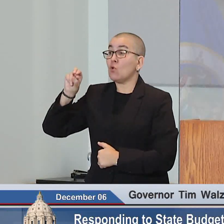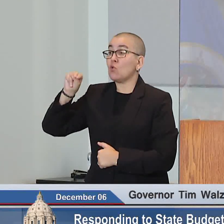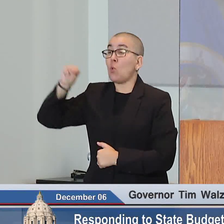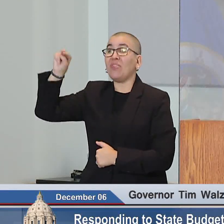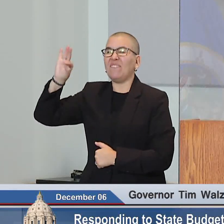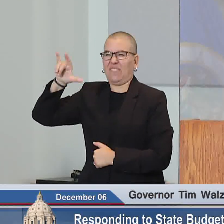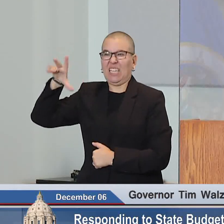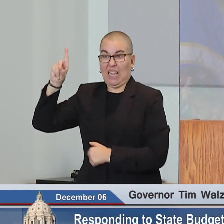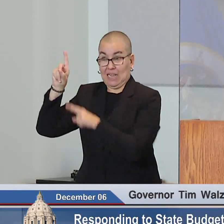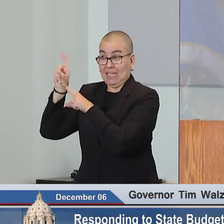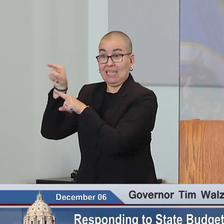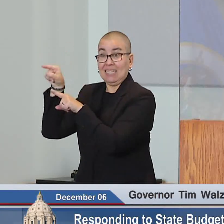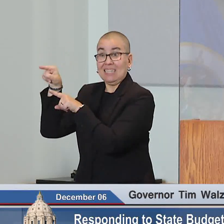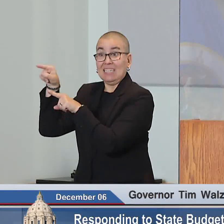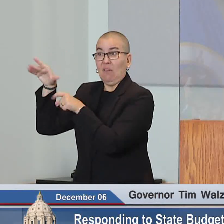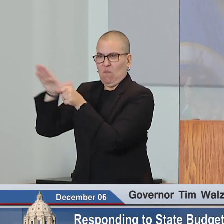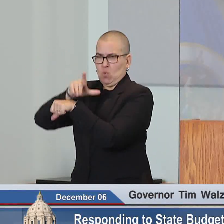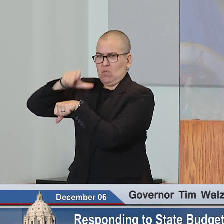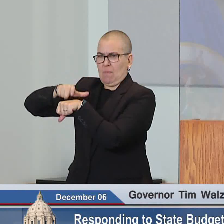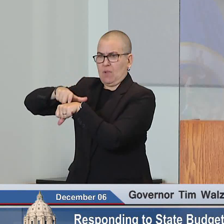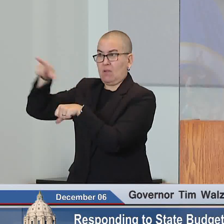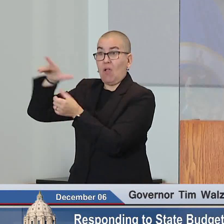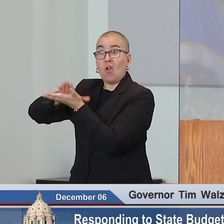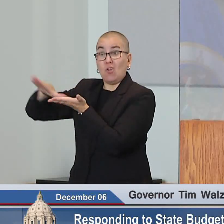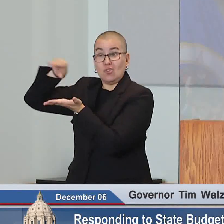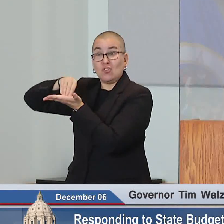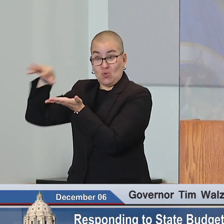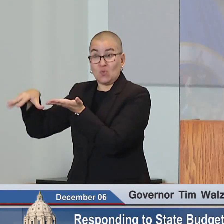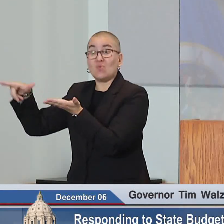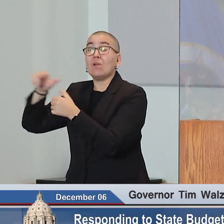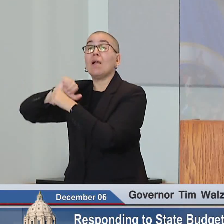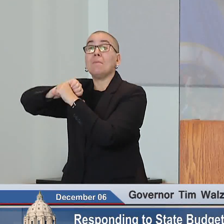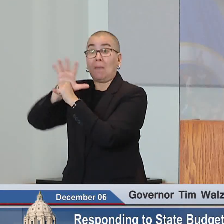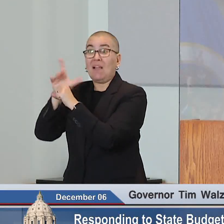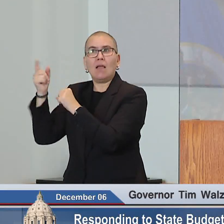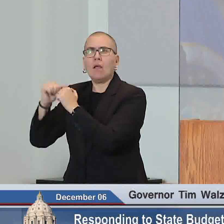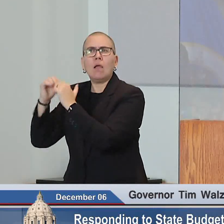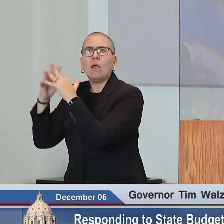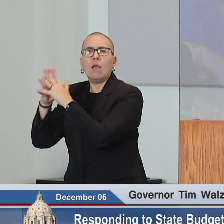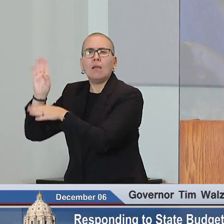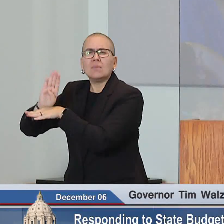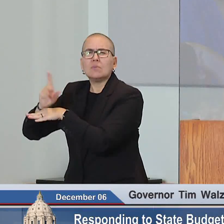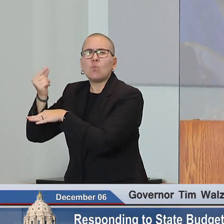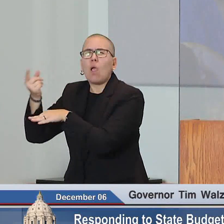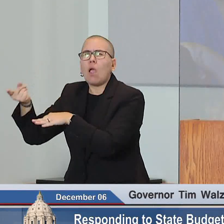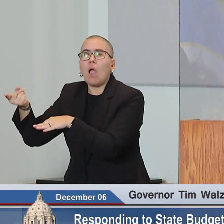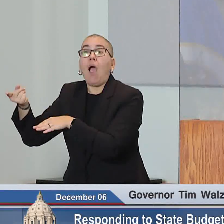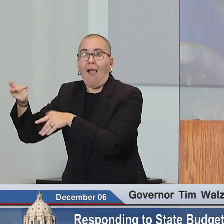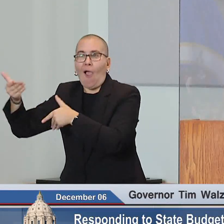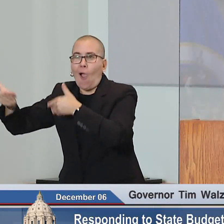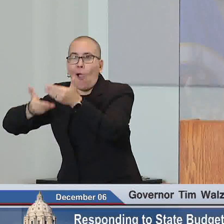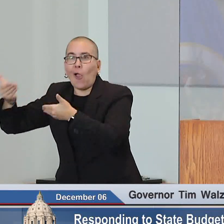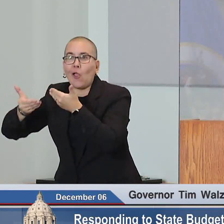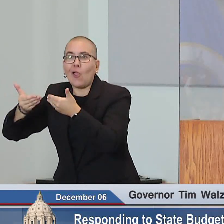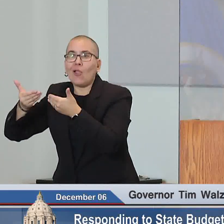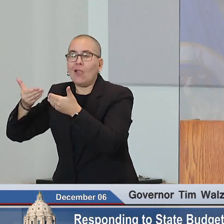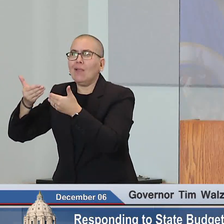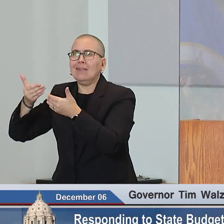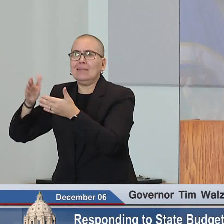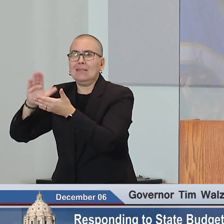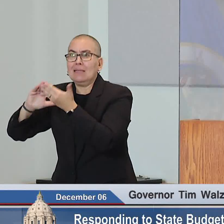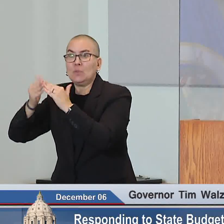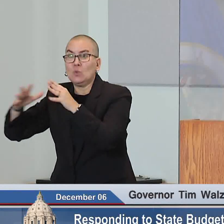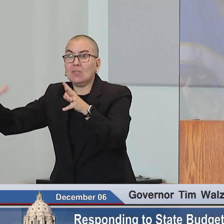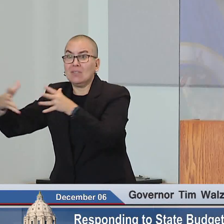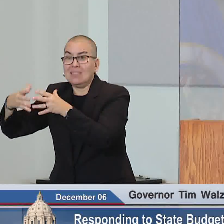During the pandemic, she also started her own business and is hiring and building her community in Northfield. Those are